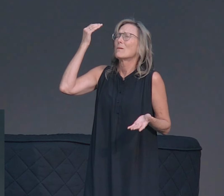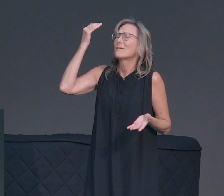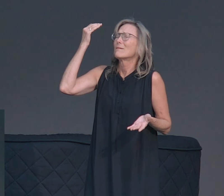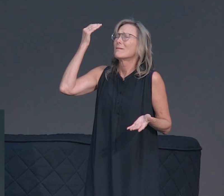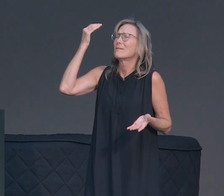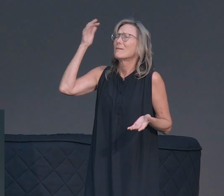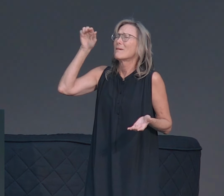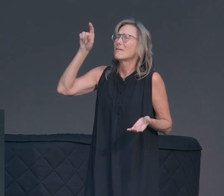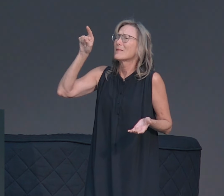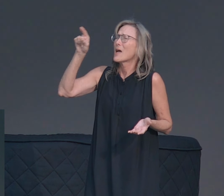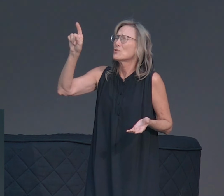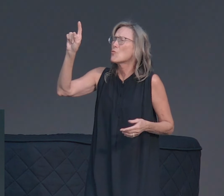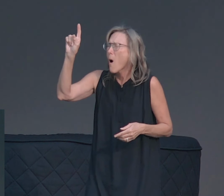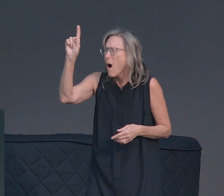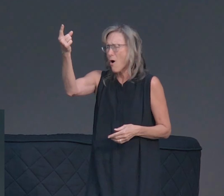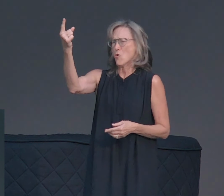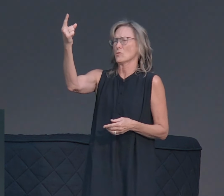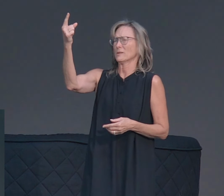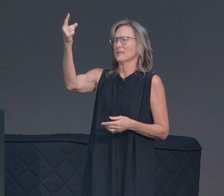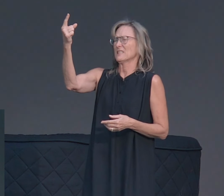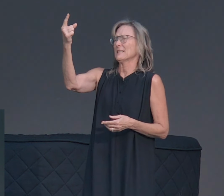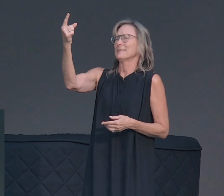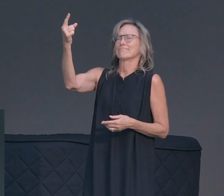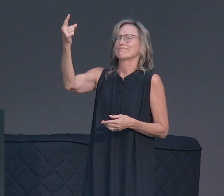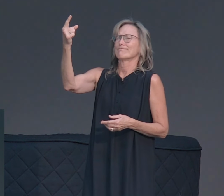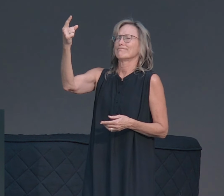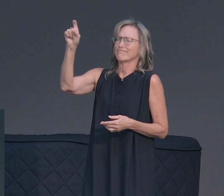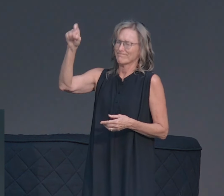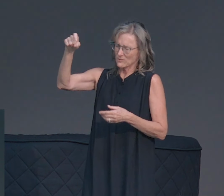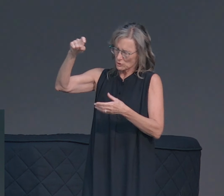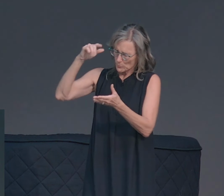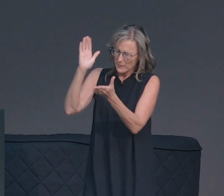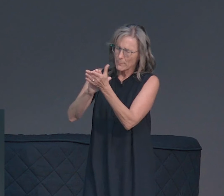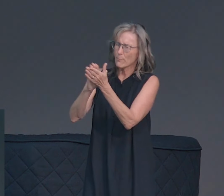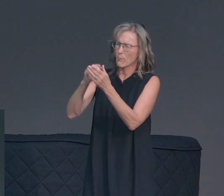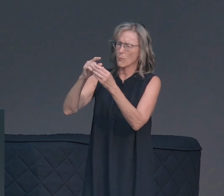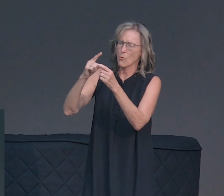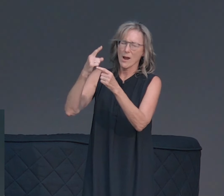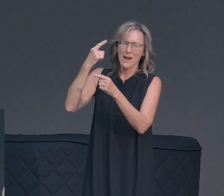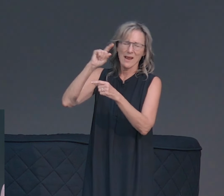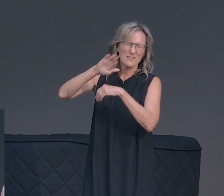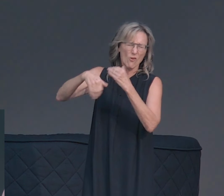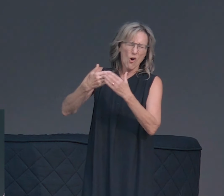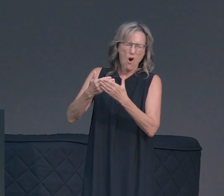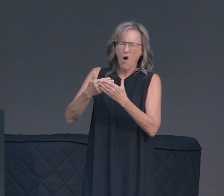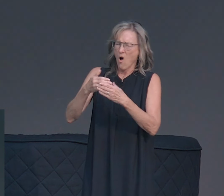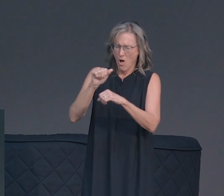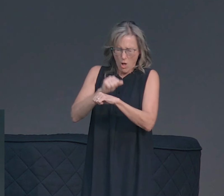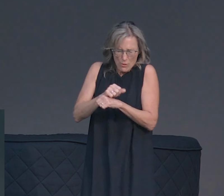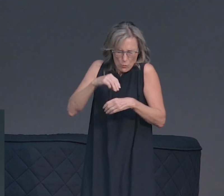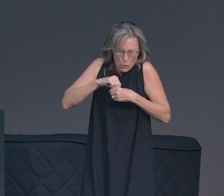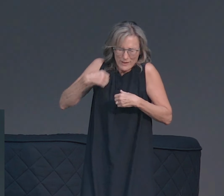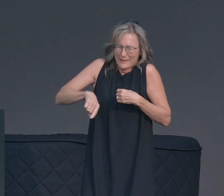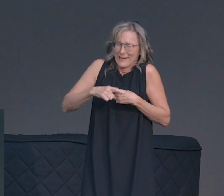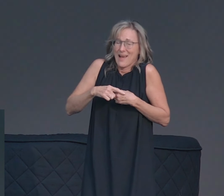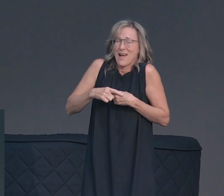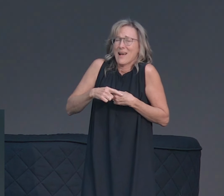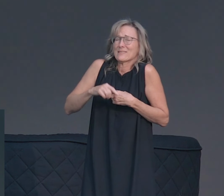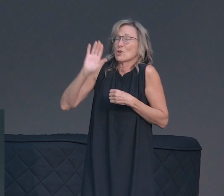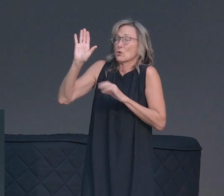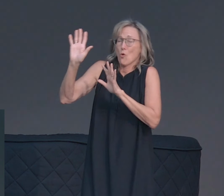that You are the one to be praised for any good work in us. You're to be praised for extending mercy to